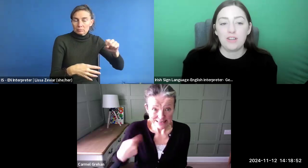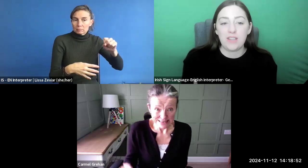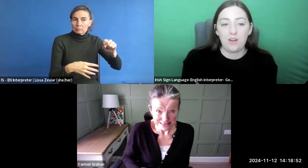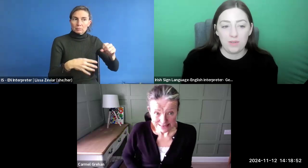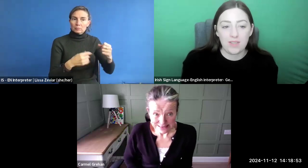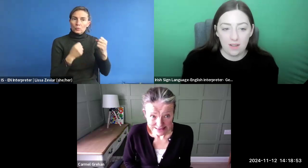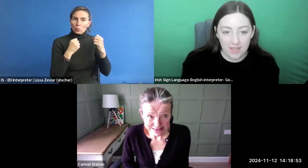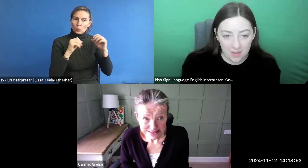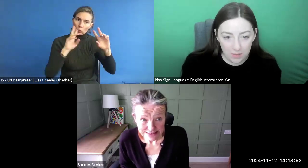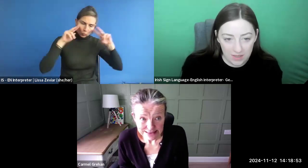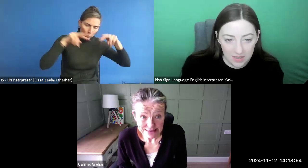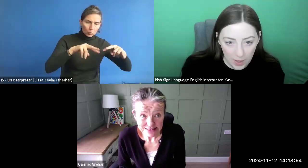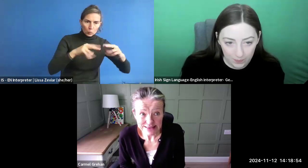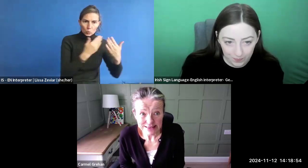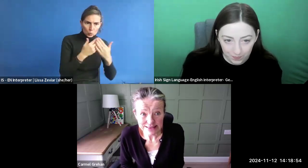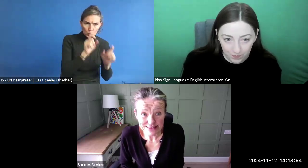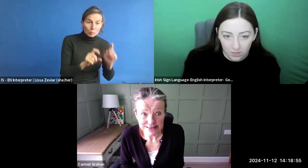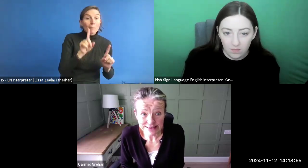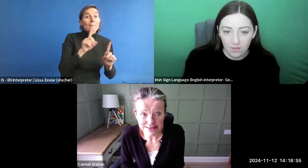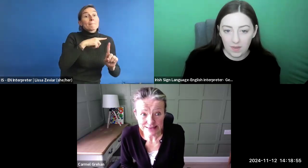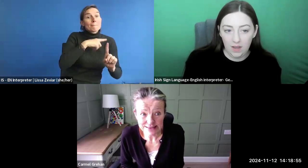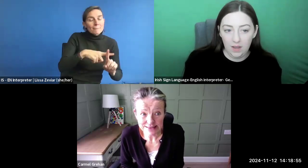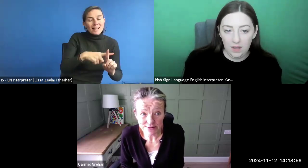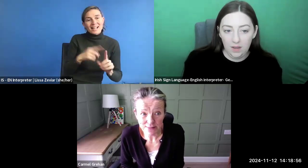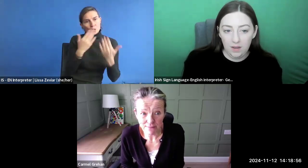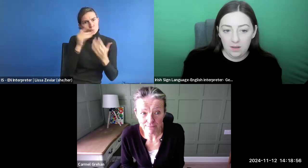and encourage that own self-assessment as well,